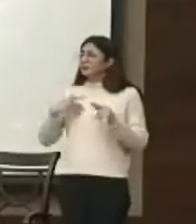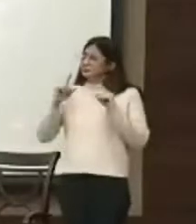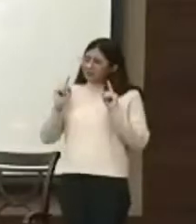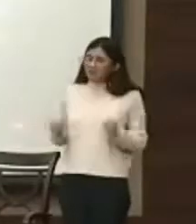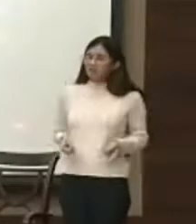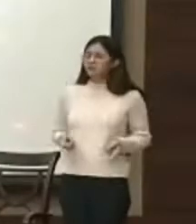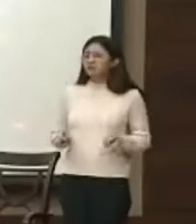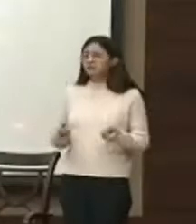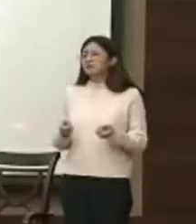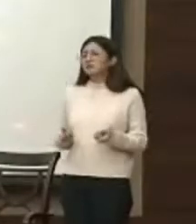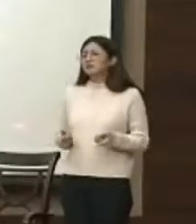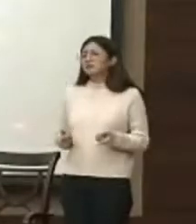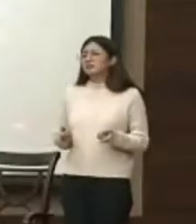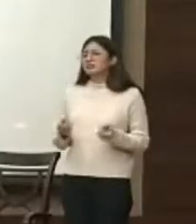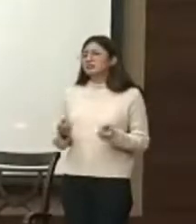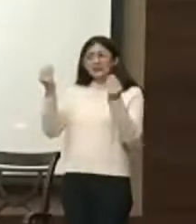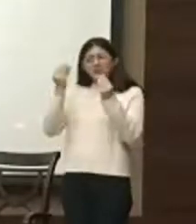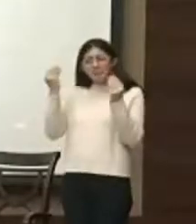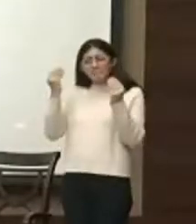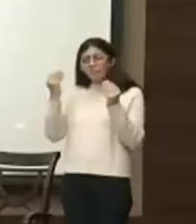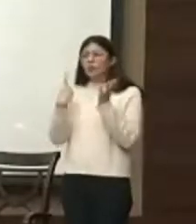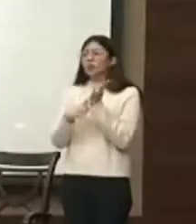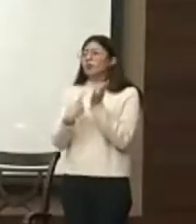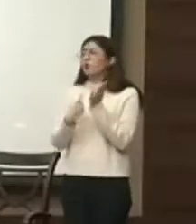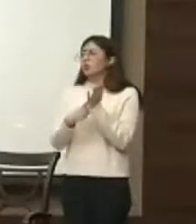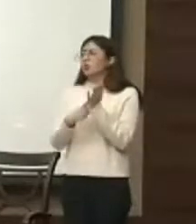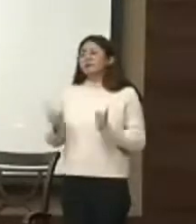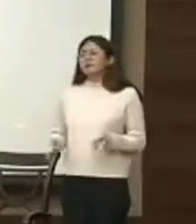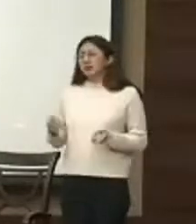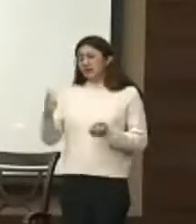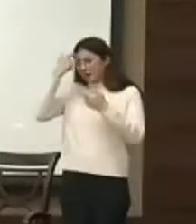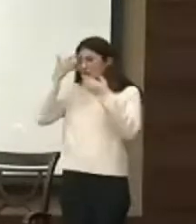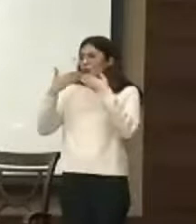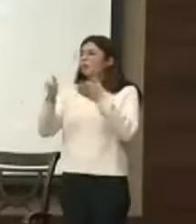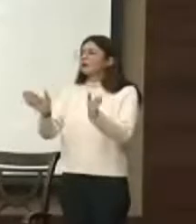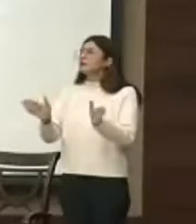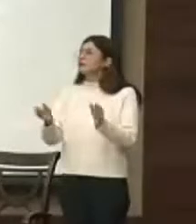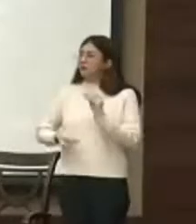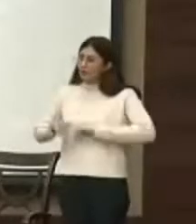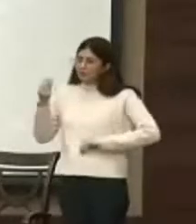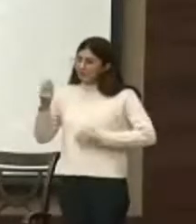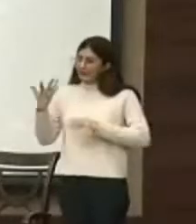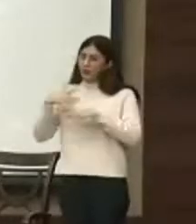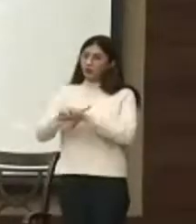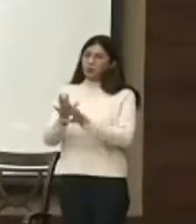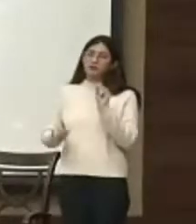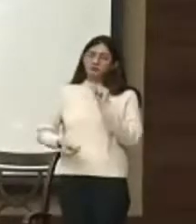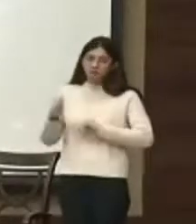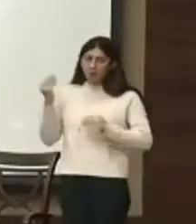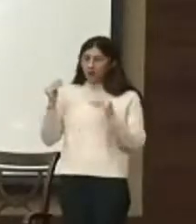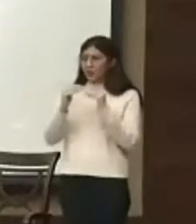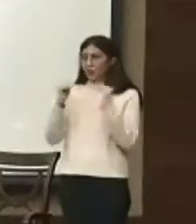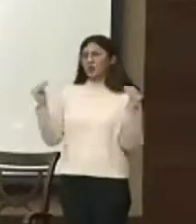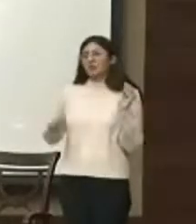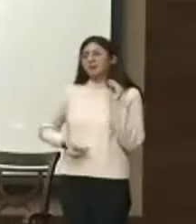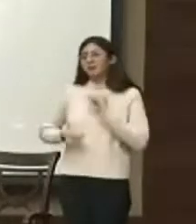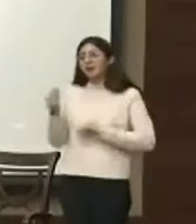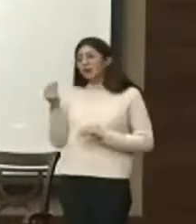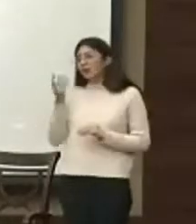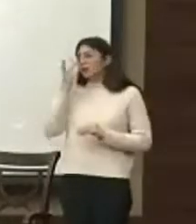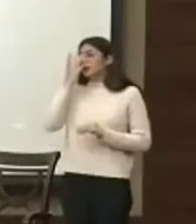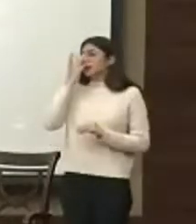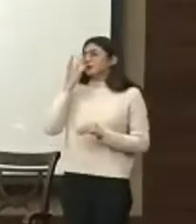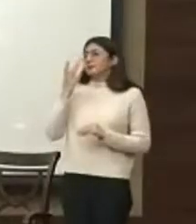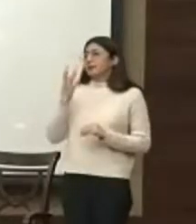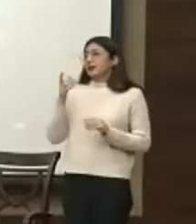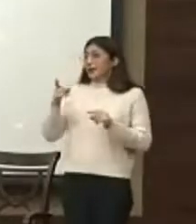to, have certain principles of openness, of inclusiveness, of equality and equity. And